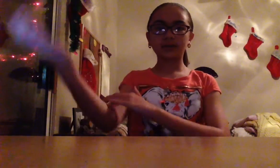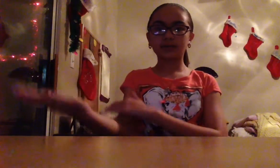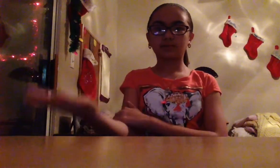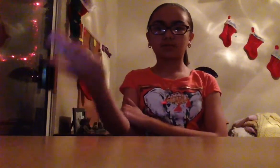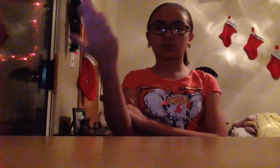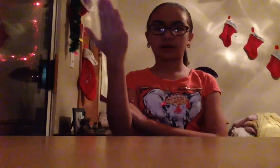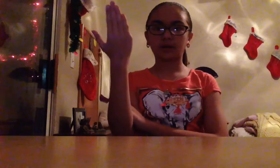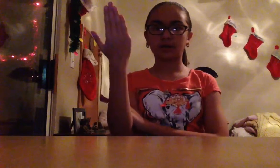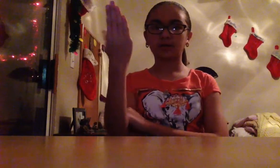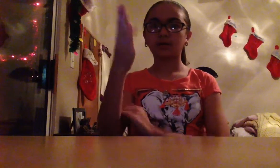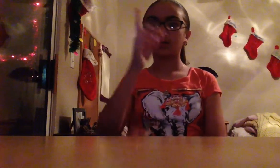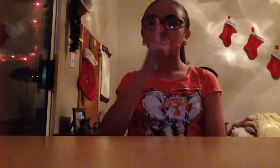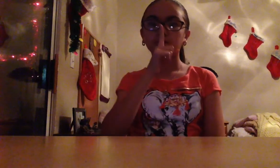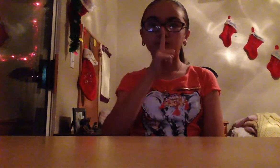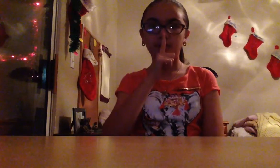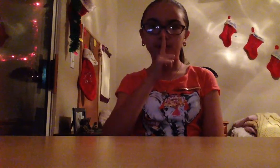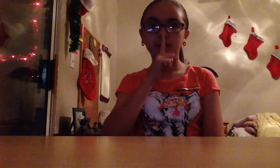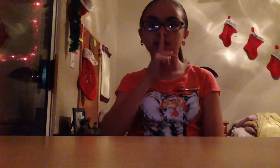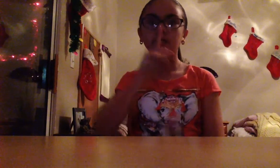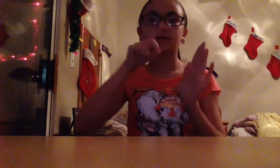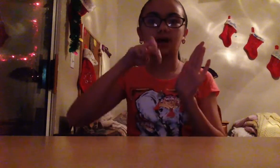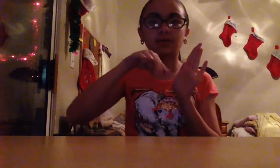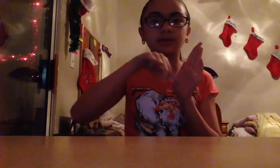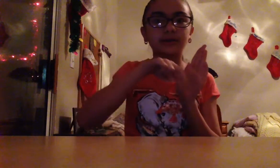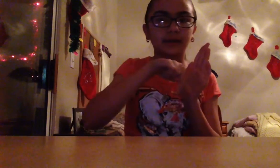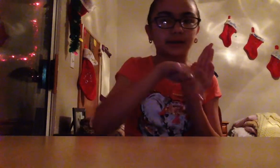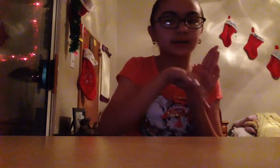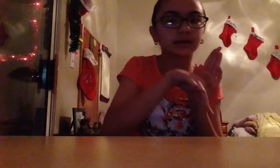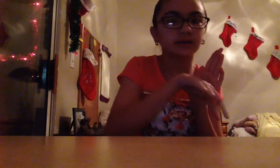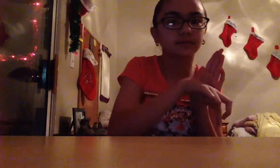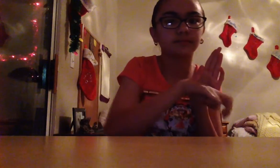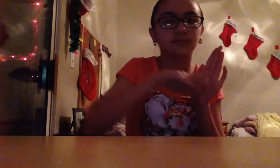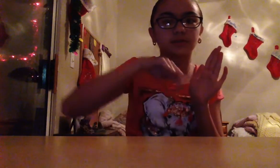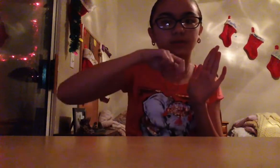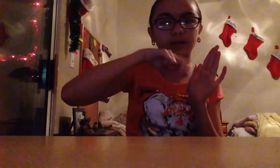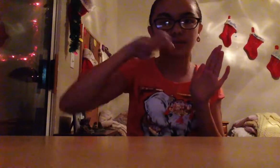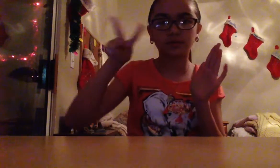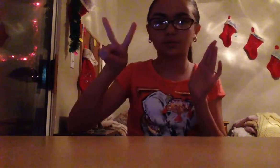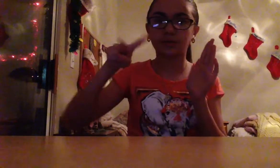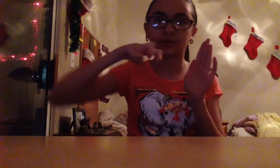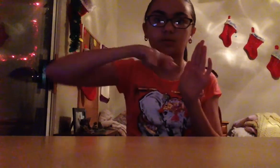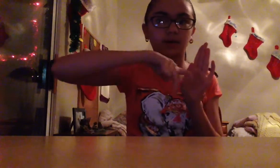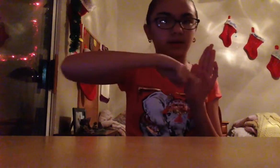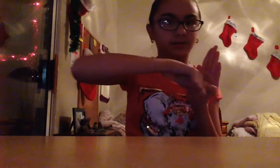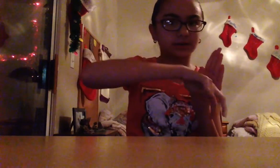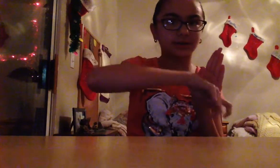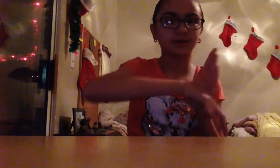morning creeping down the stairs. So like a little person walking down the stairs.